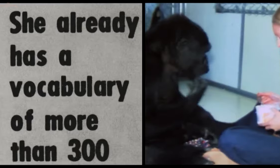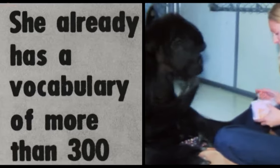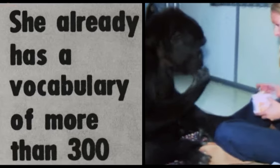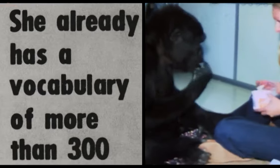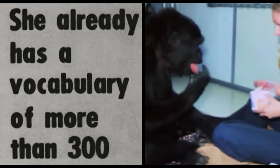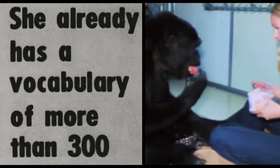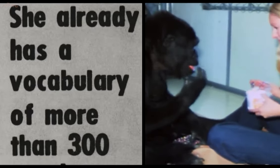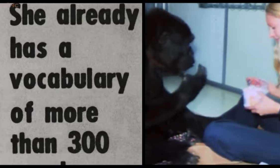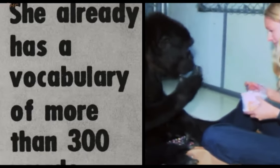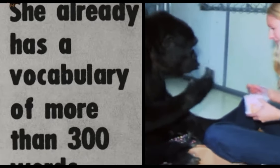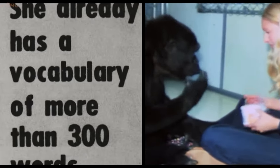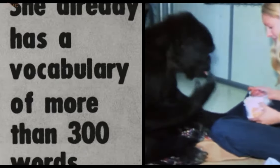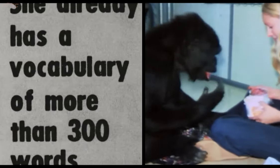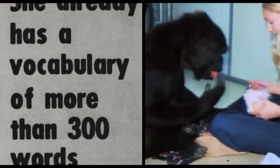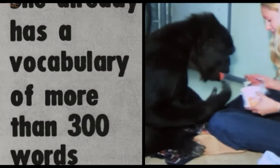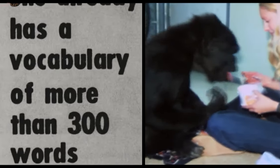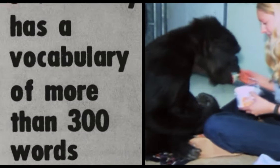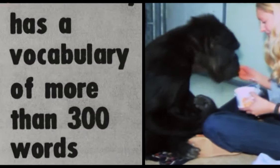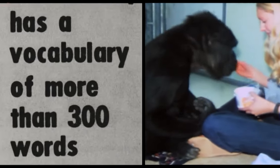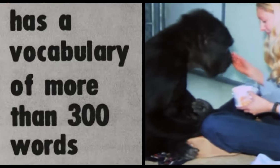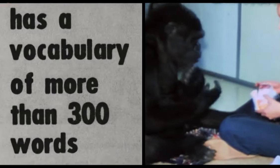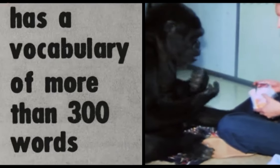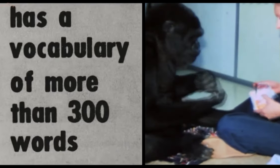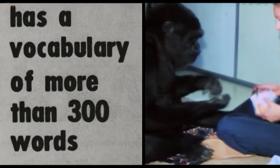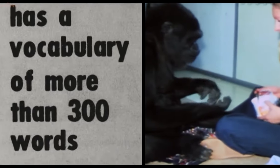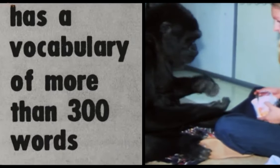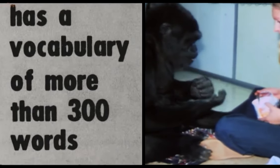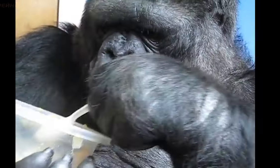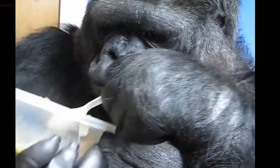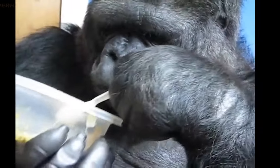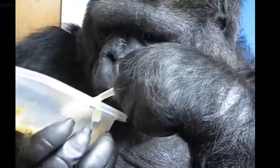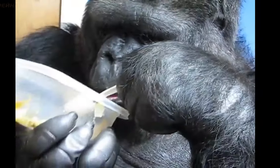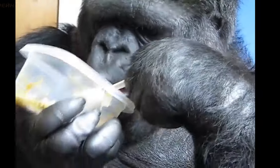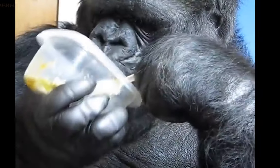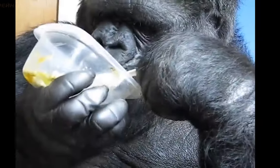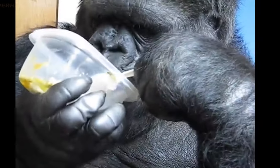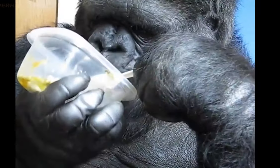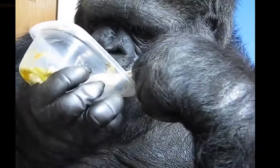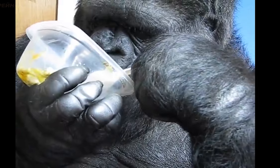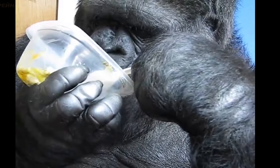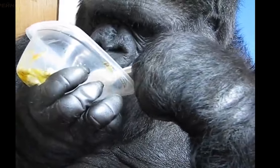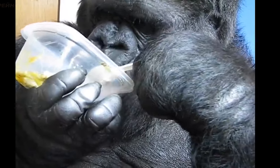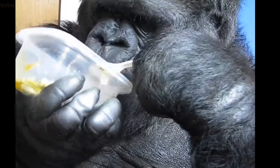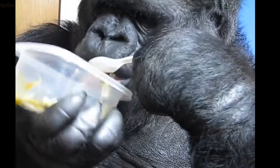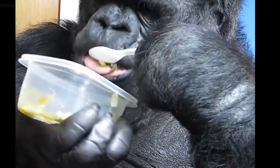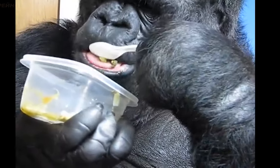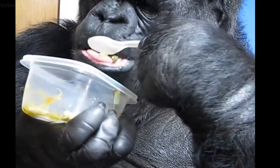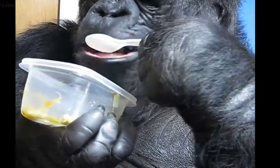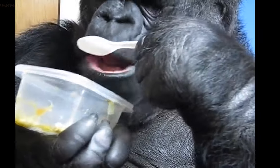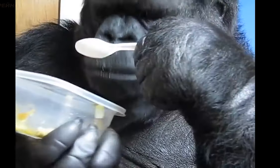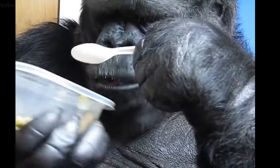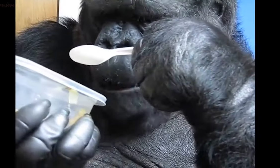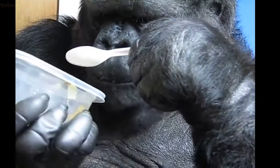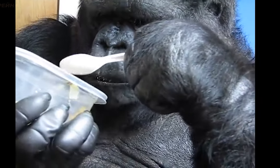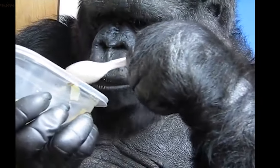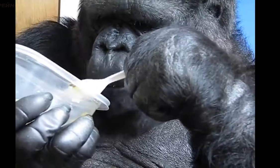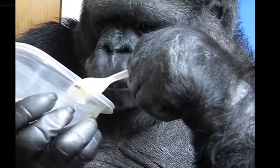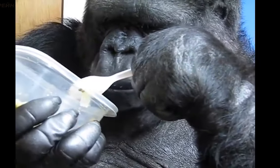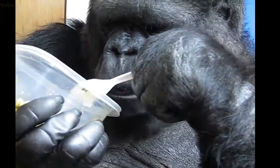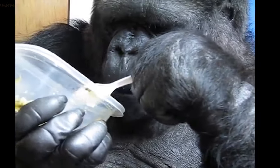with signs that she wanted a banana but was given an orange instead, she immediately responded with signs that meant, "No, I want a banana,"